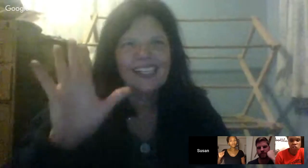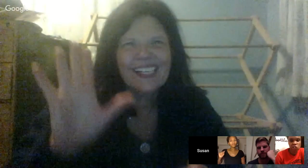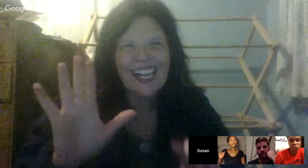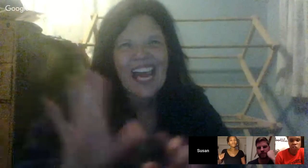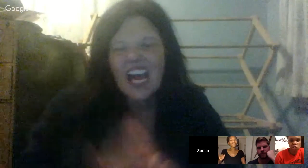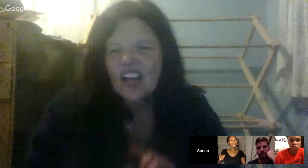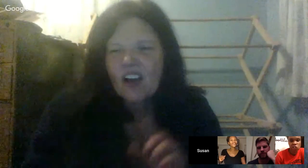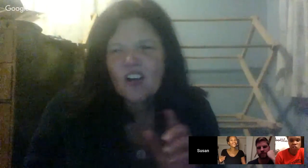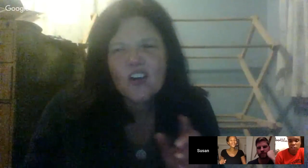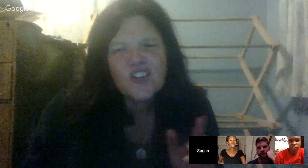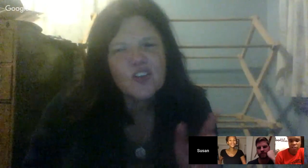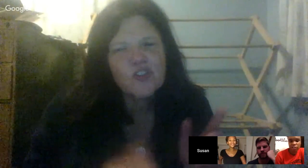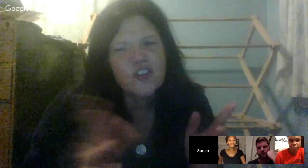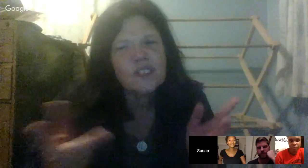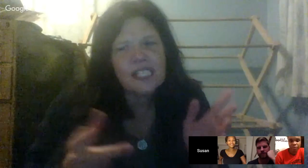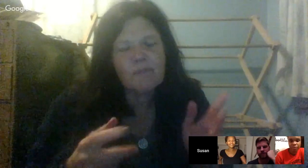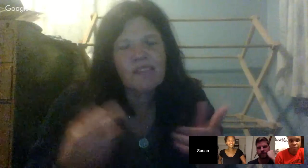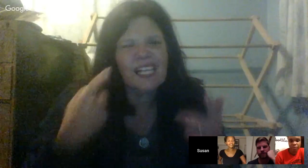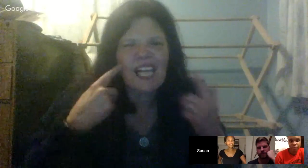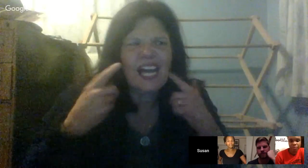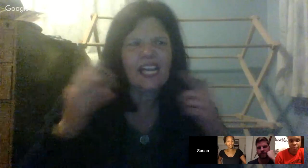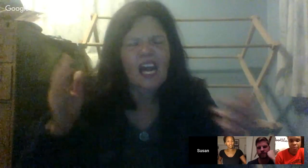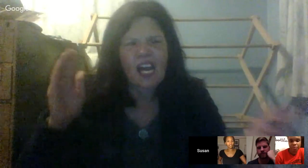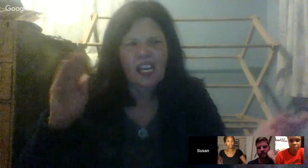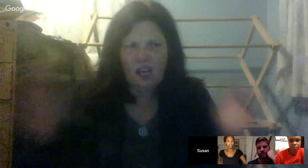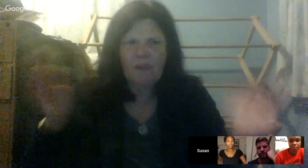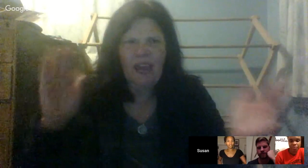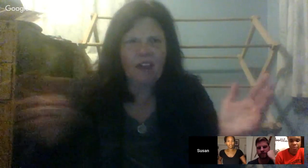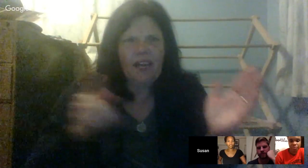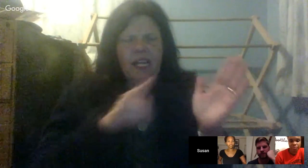Yeah. Could you do something like